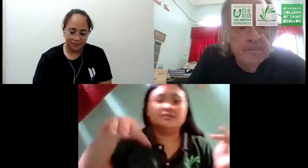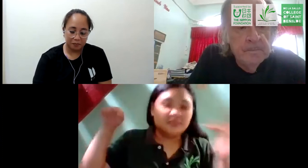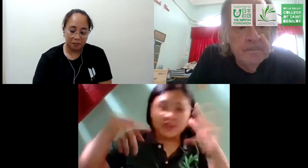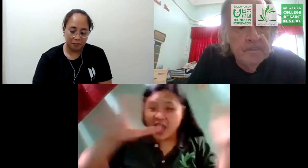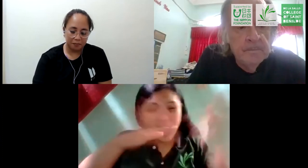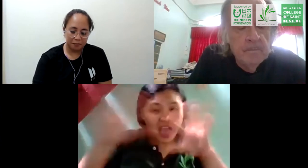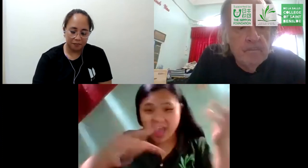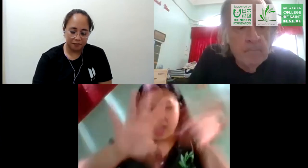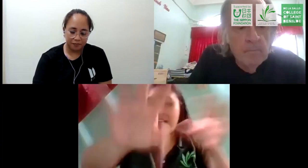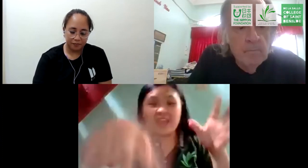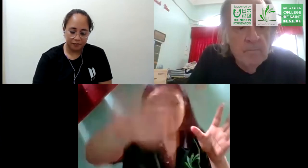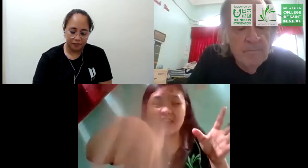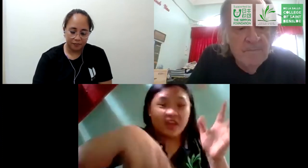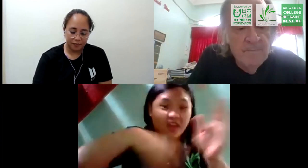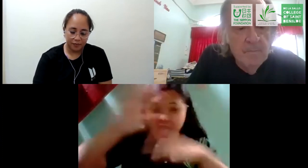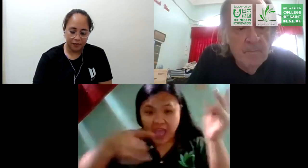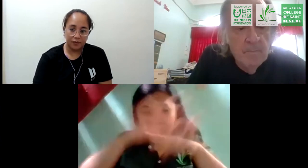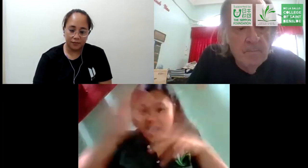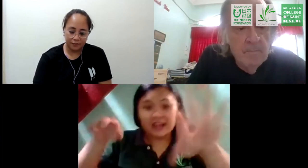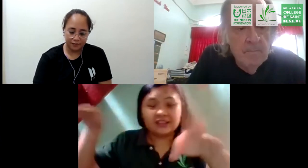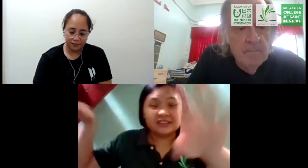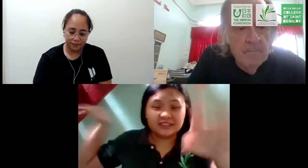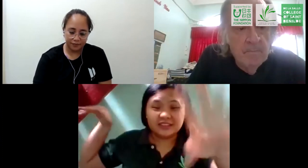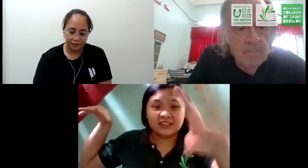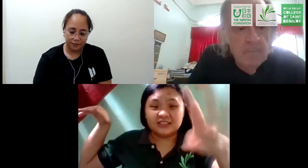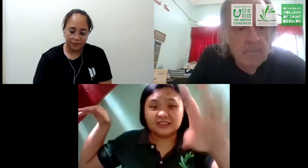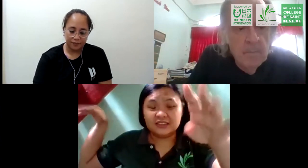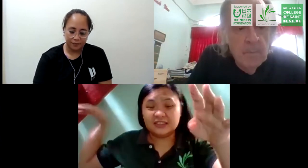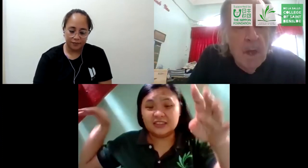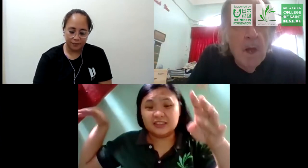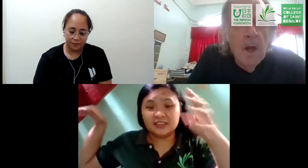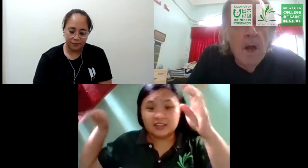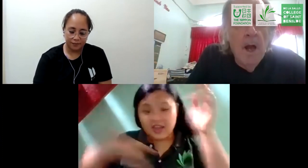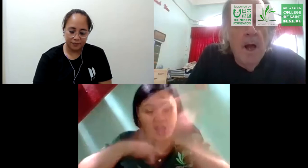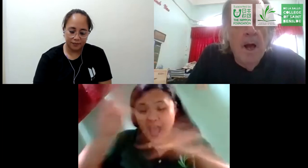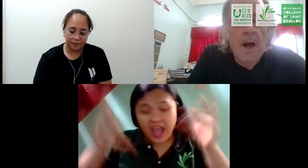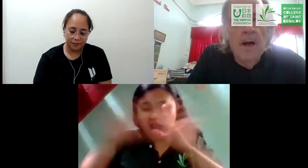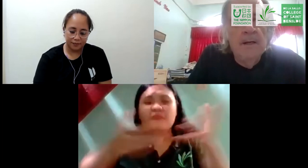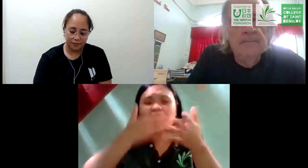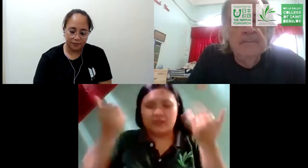also need a background in like computer programming as well for that?